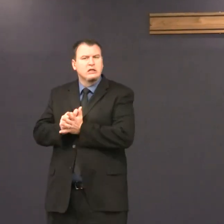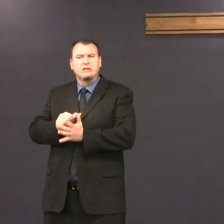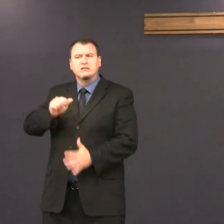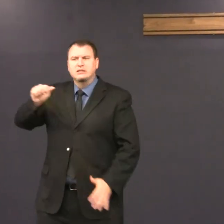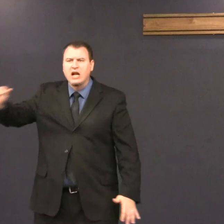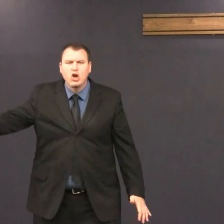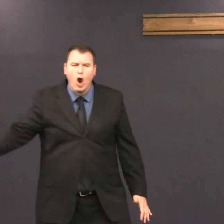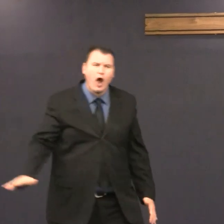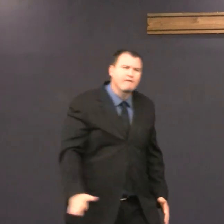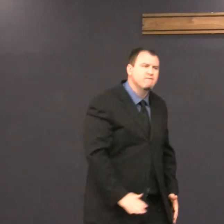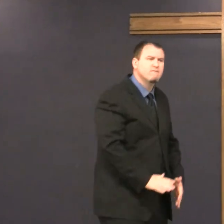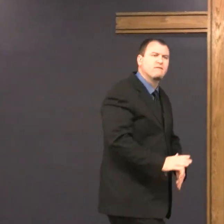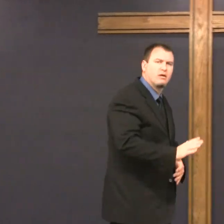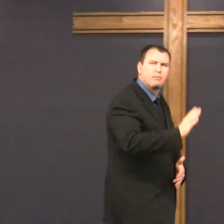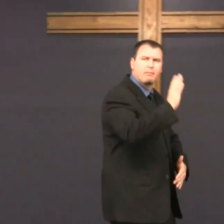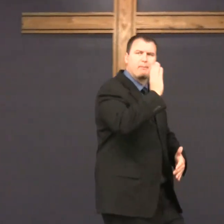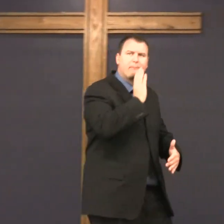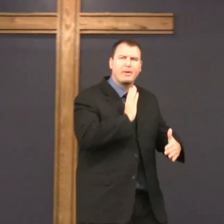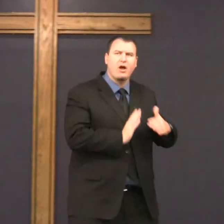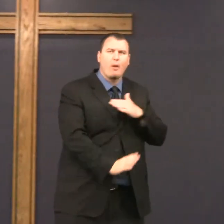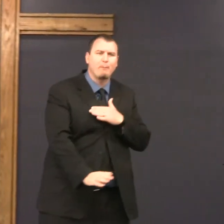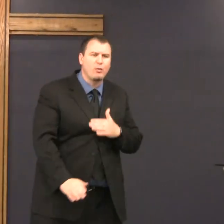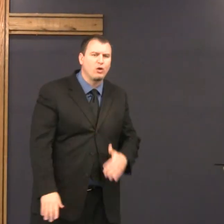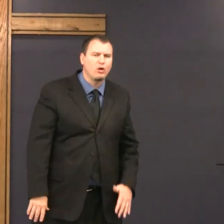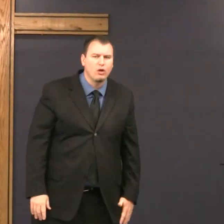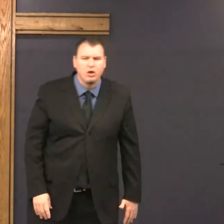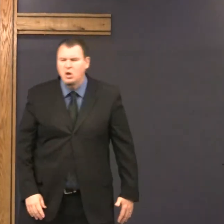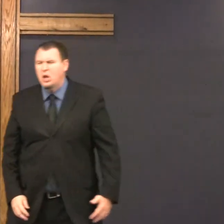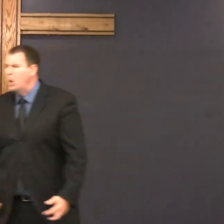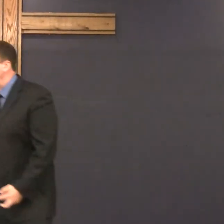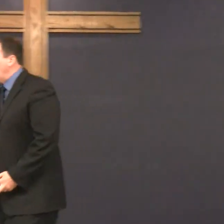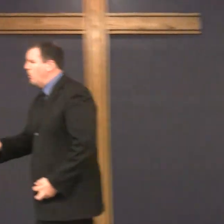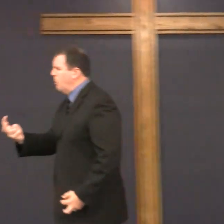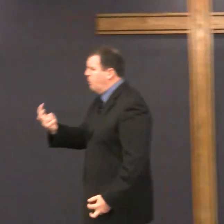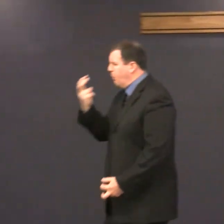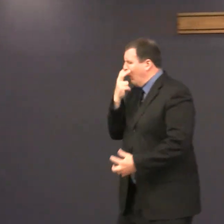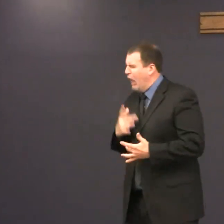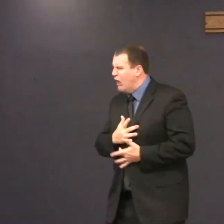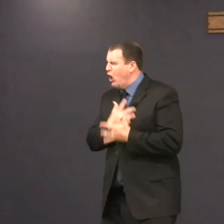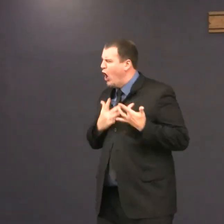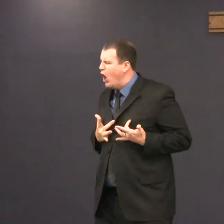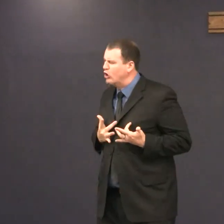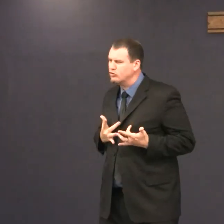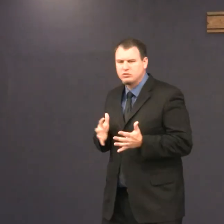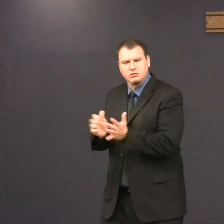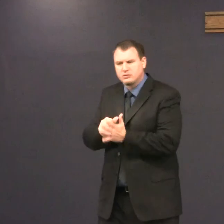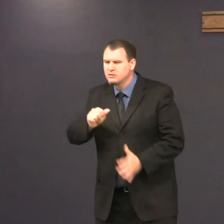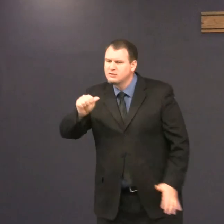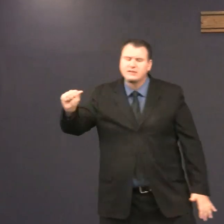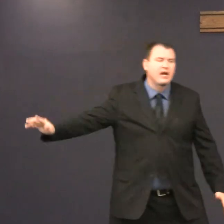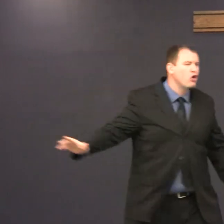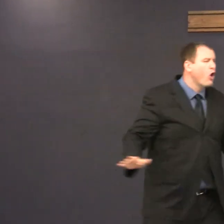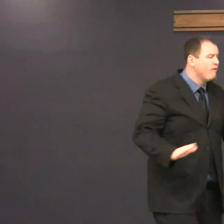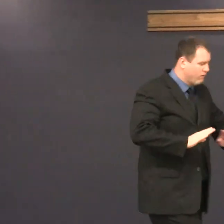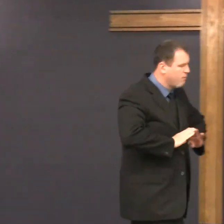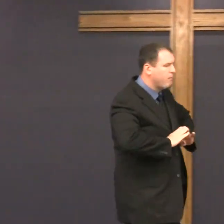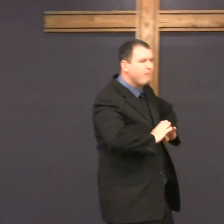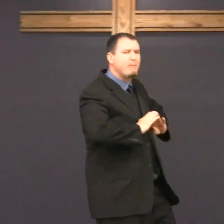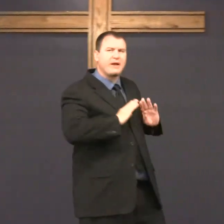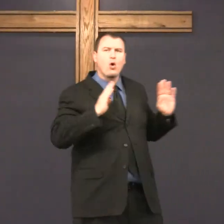So the pride, get rid of pride and substitute humility. Instead of a blinded heart, get rid